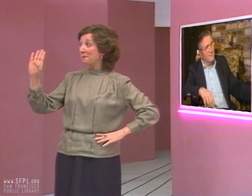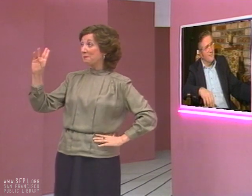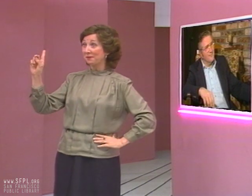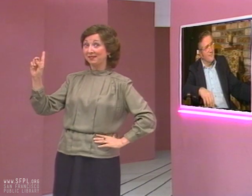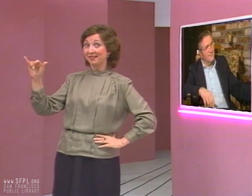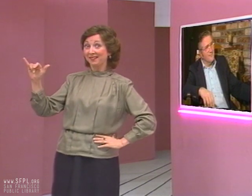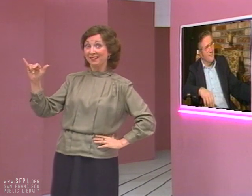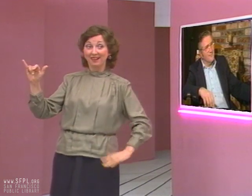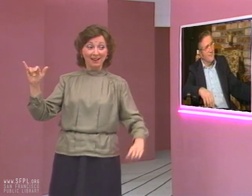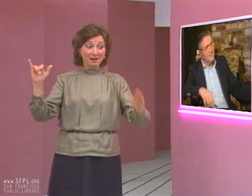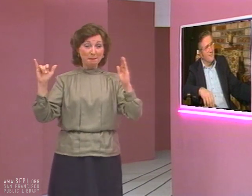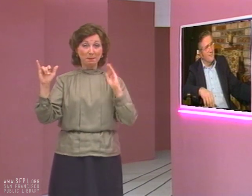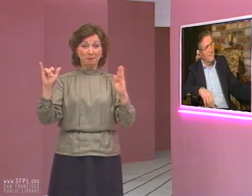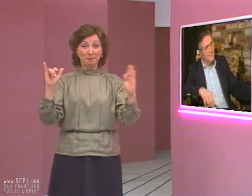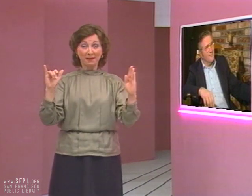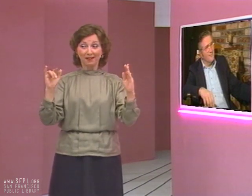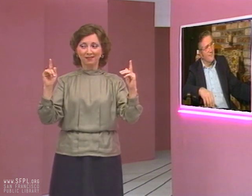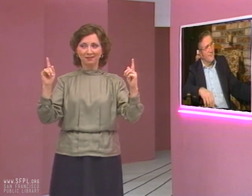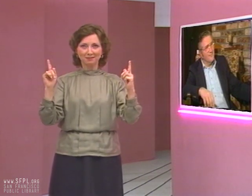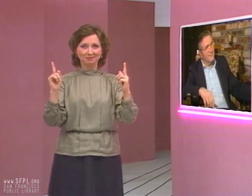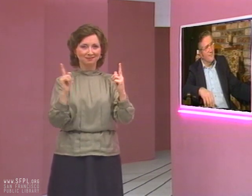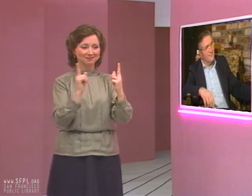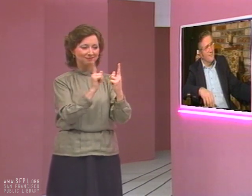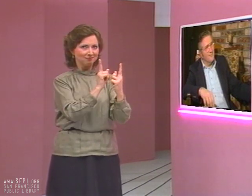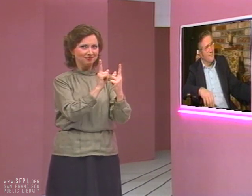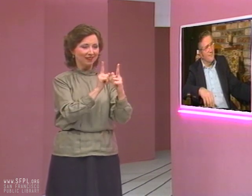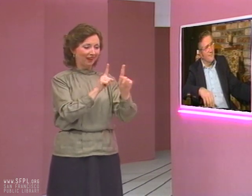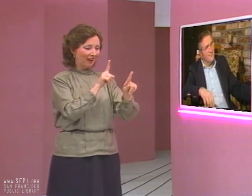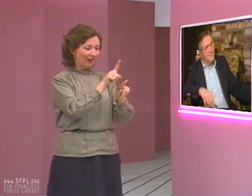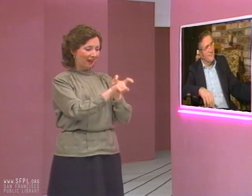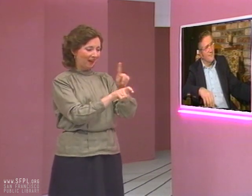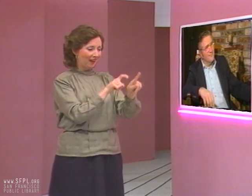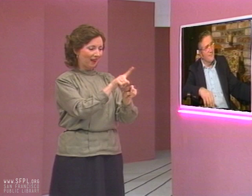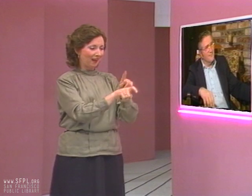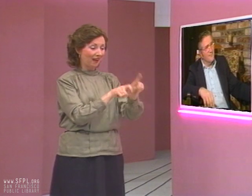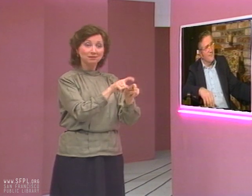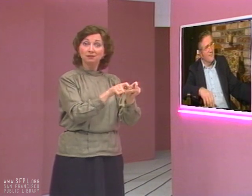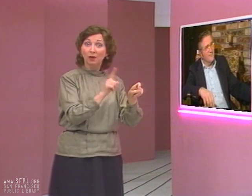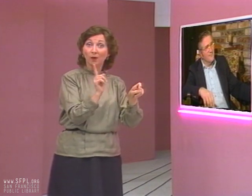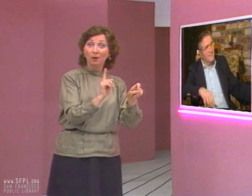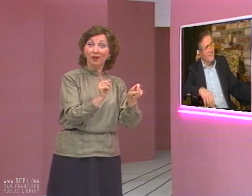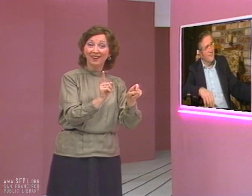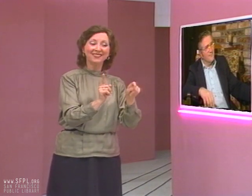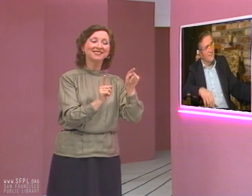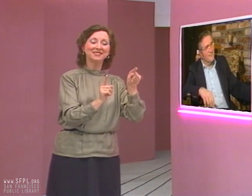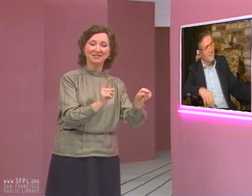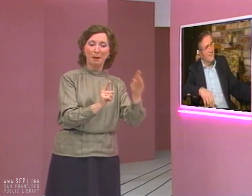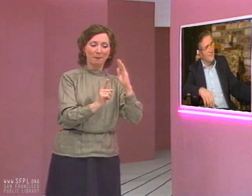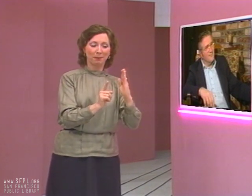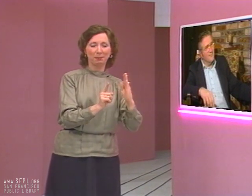Mr. Singleton interviewed Dr. Burns during a fireside chat at BBB's